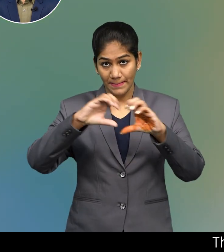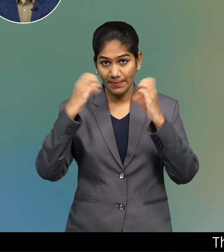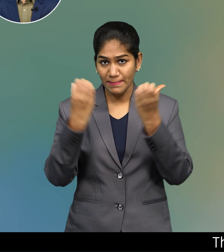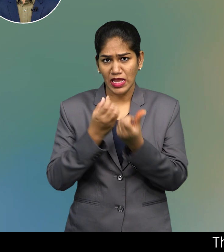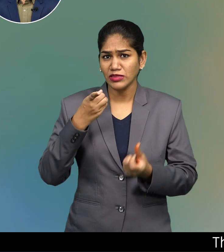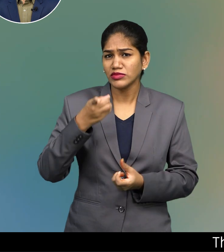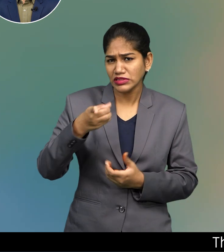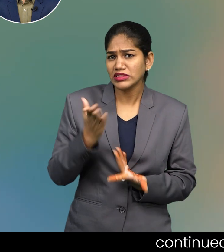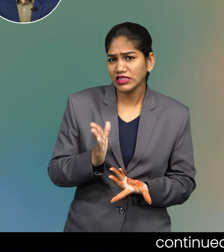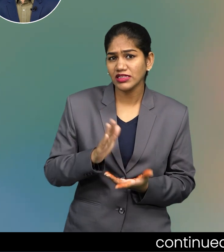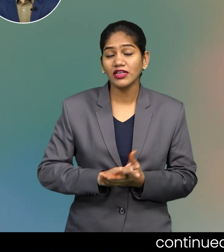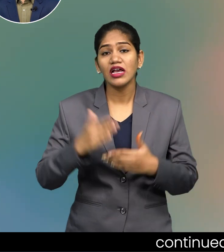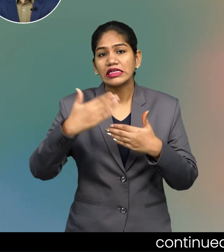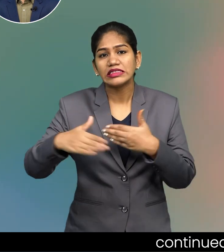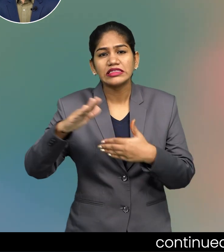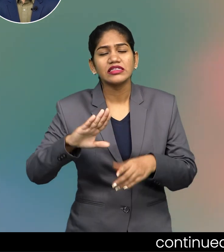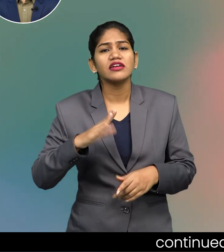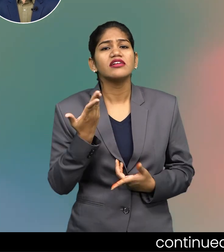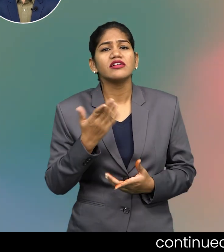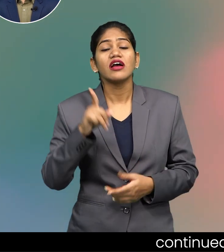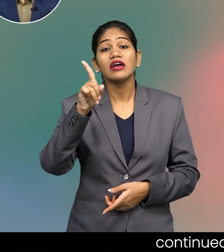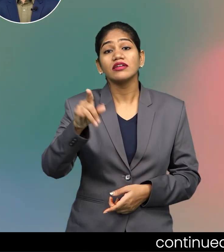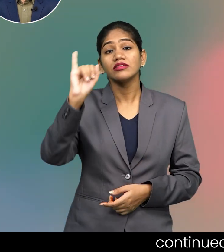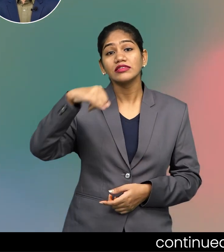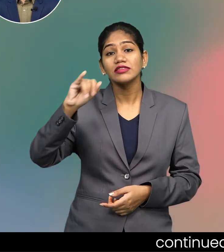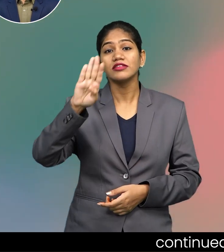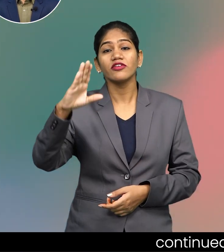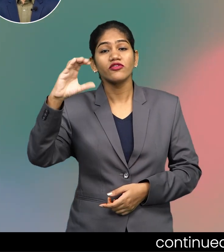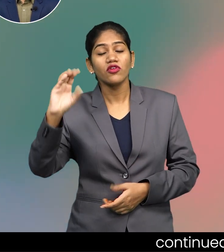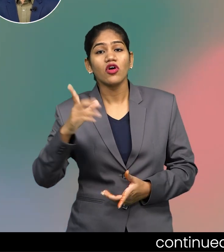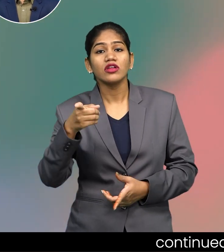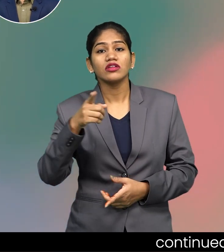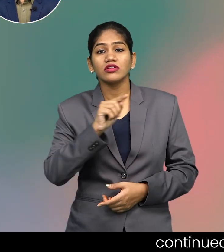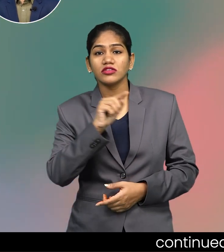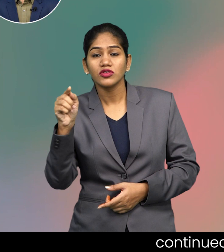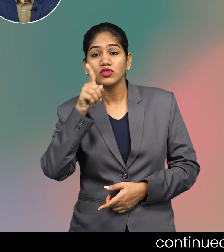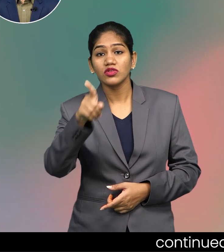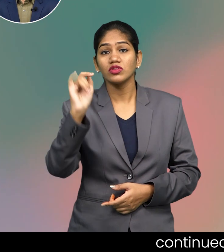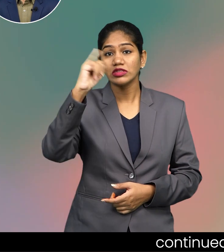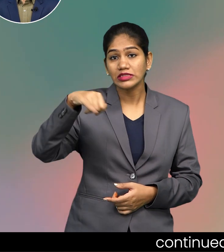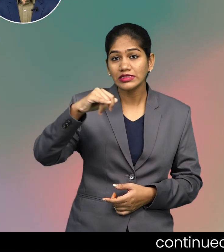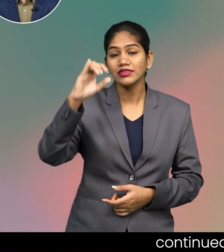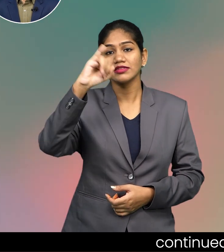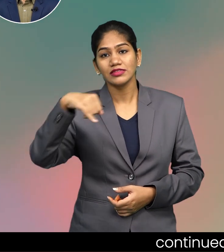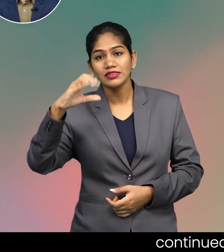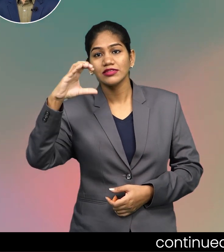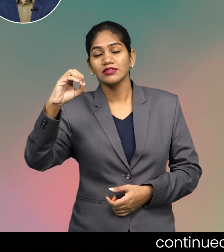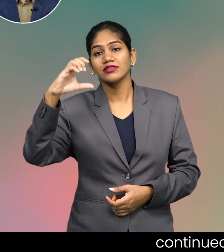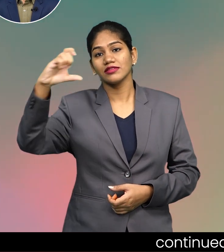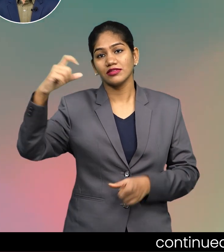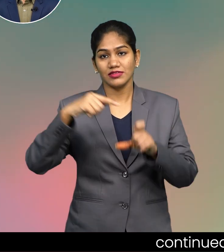This parliament continued from 1640 to 1660 CE,